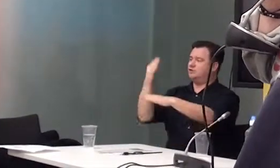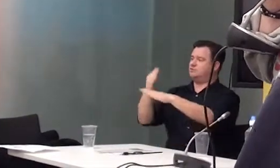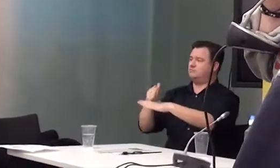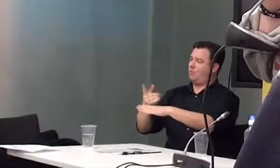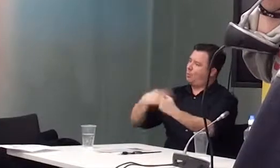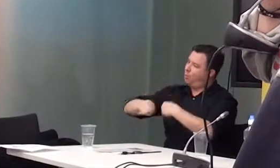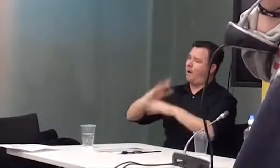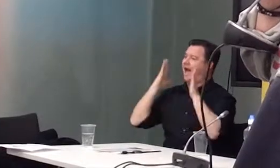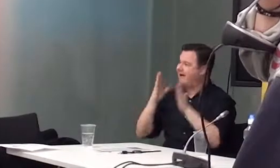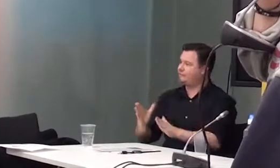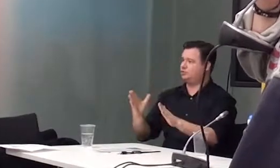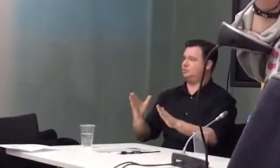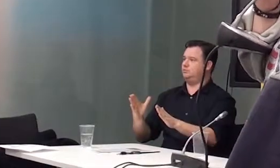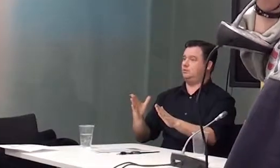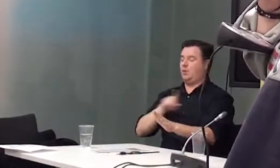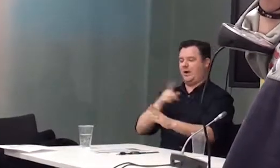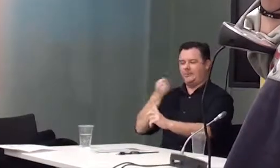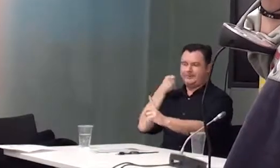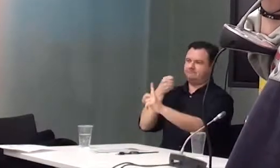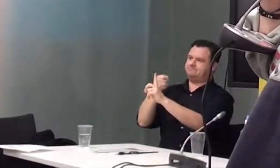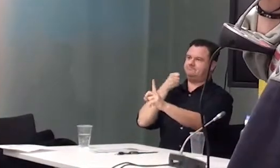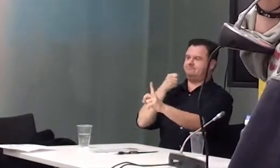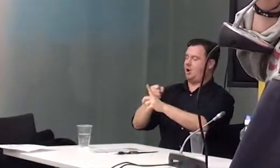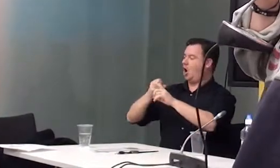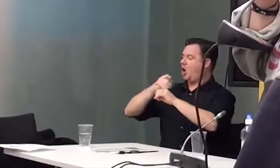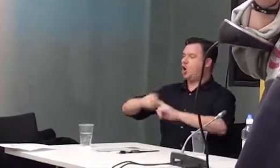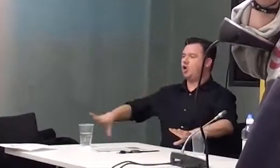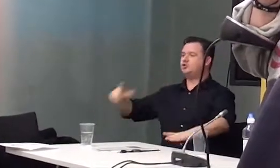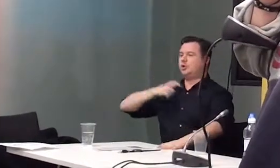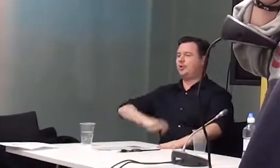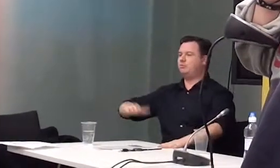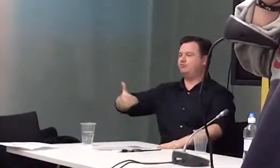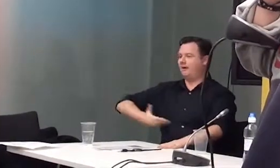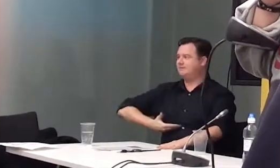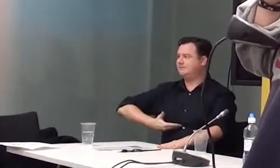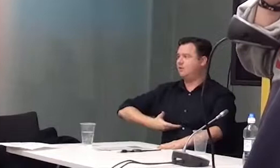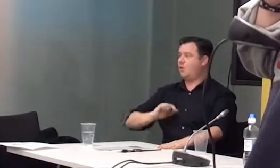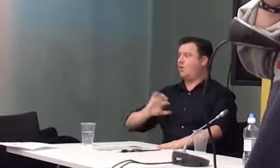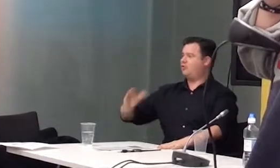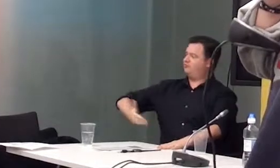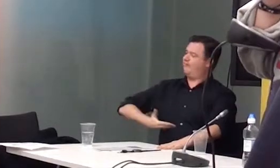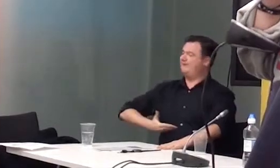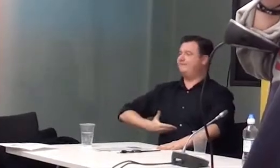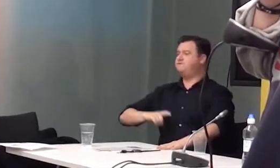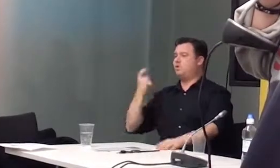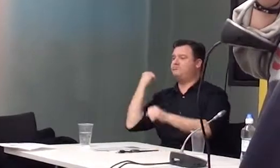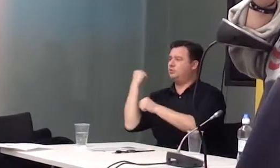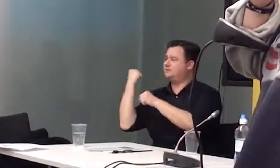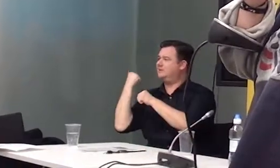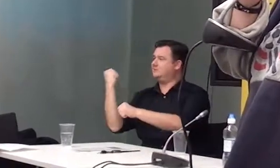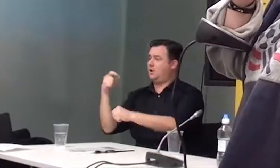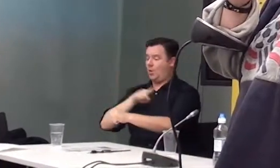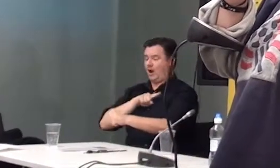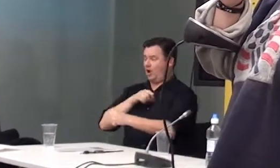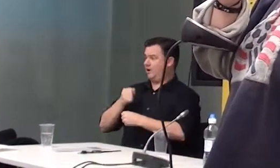tabloids. As long as you're going to have tabloids with huge banner headlines saying 75% of all disabled